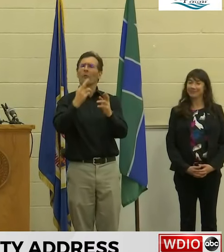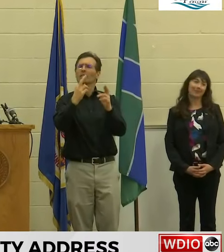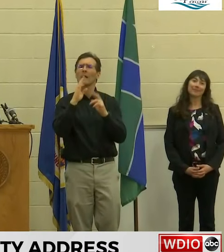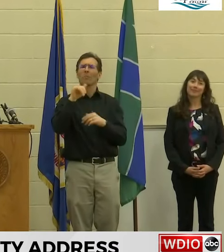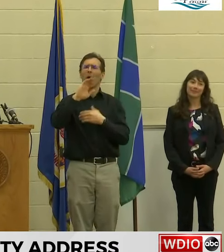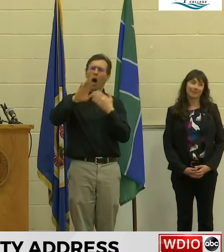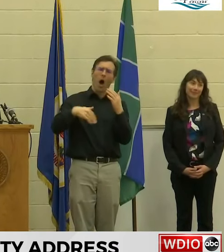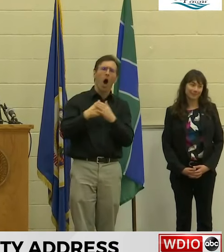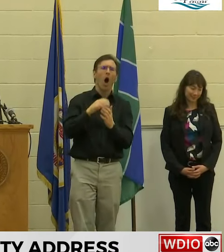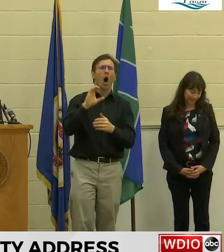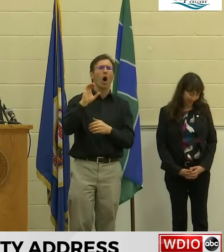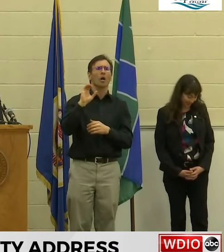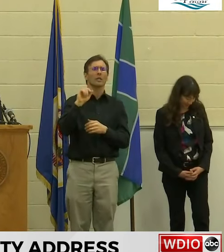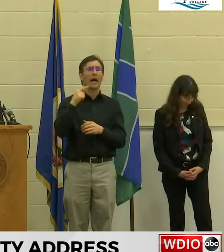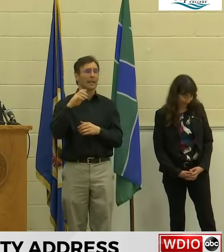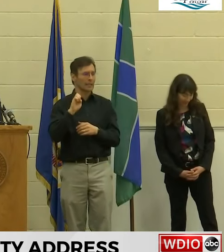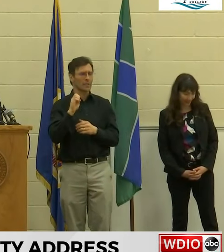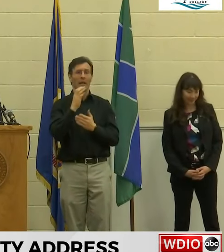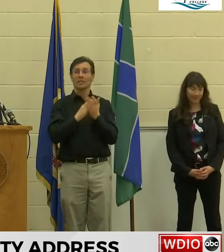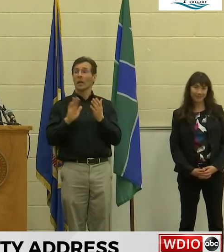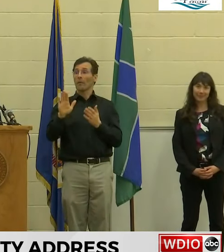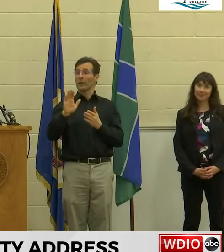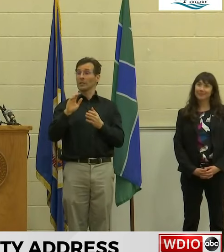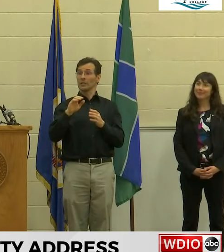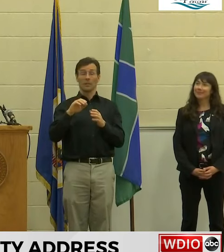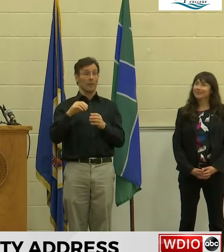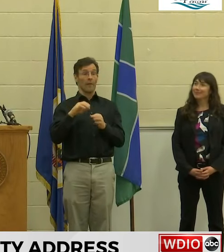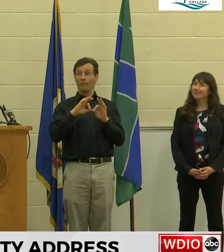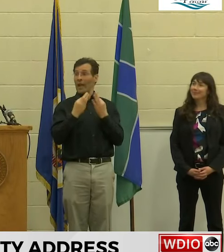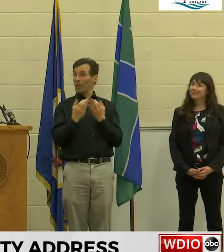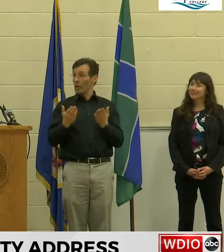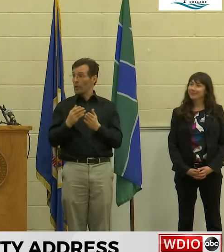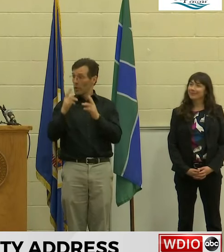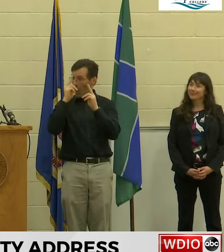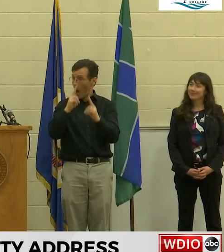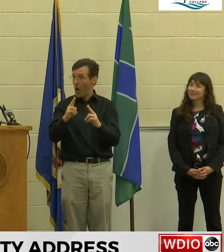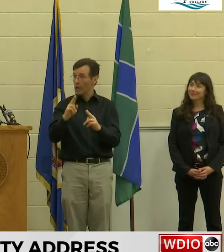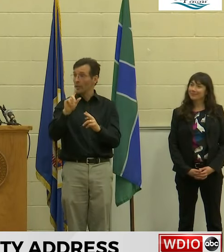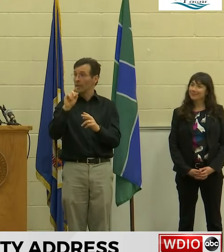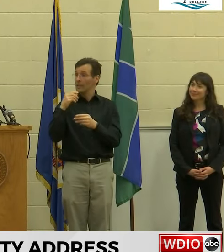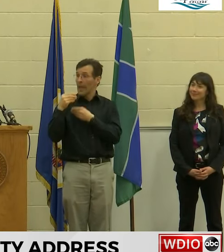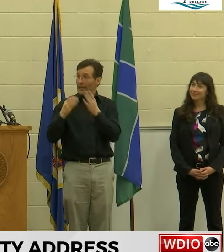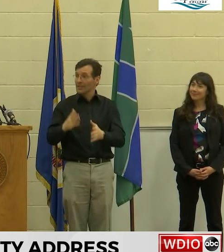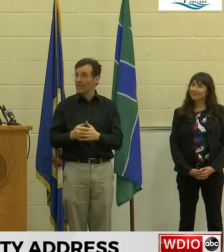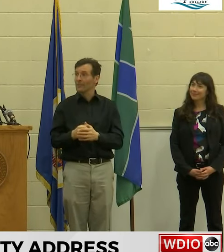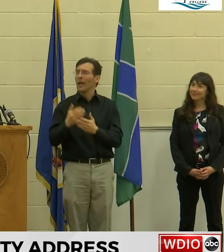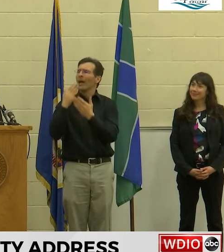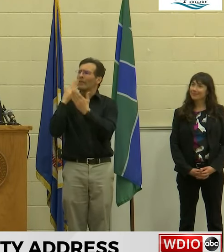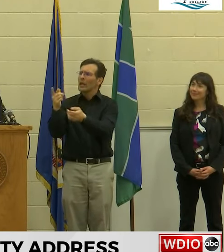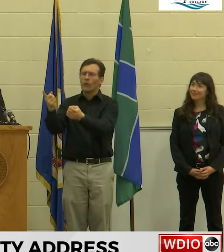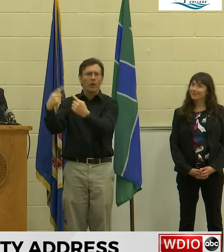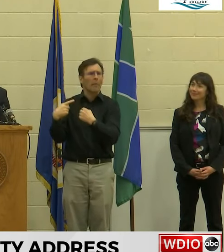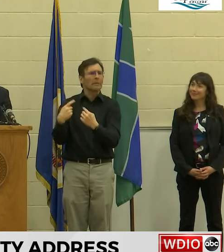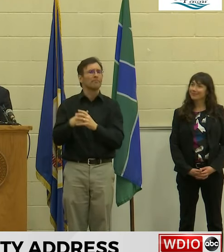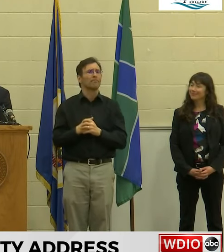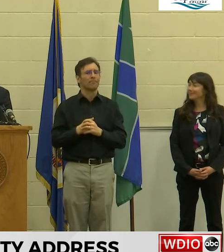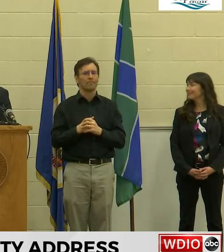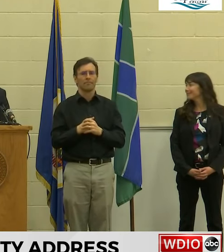all of his colleagues. Some of Mr. Maddy's family are here tonight to honor this legacy. Thank you for being here.